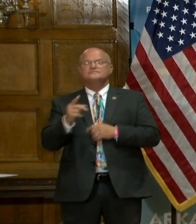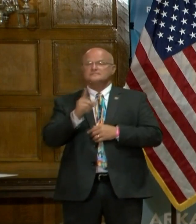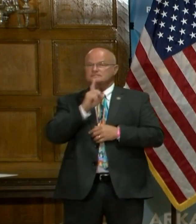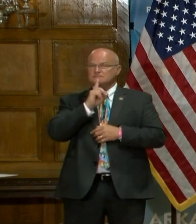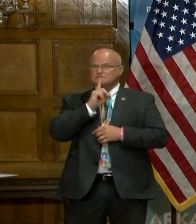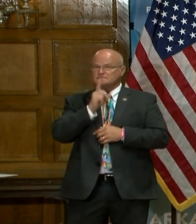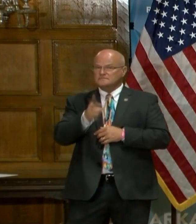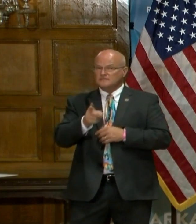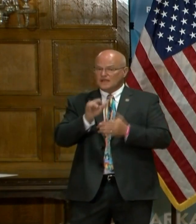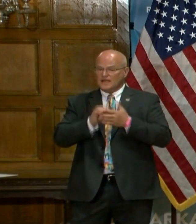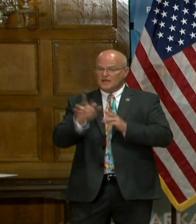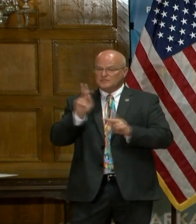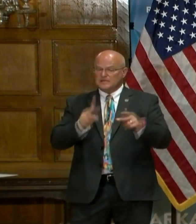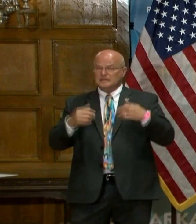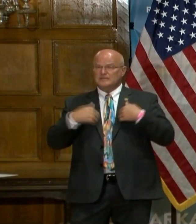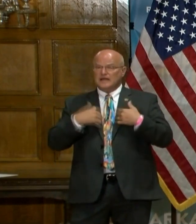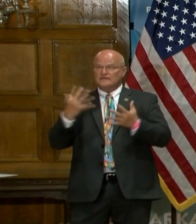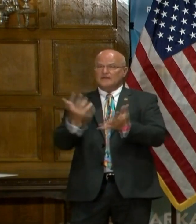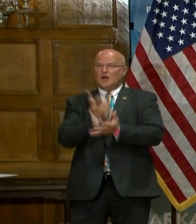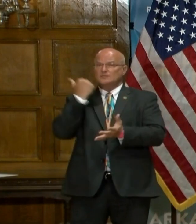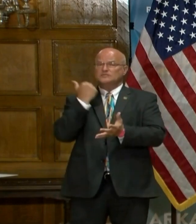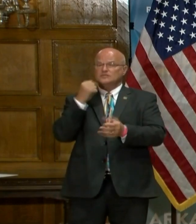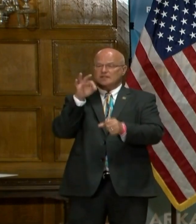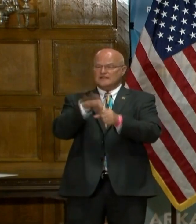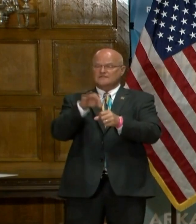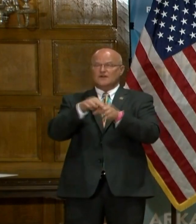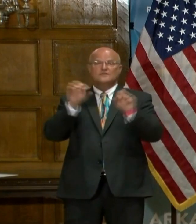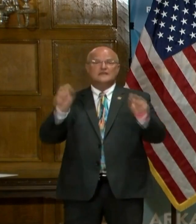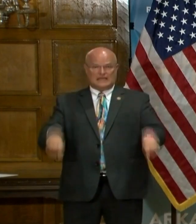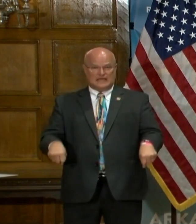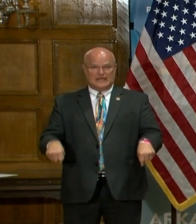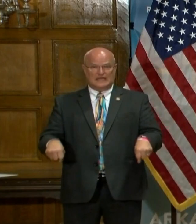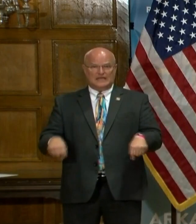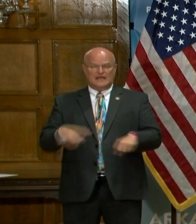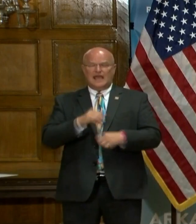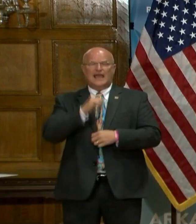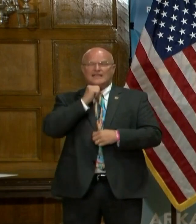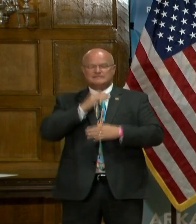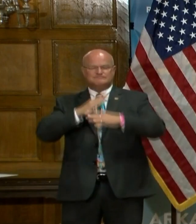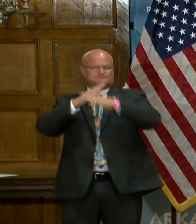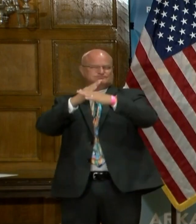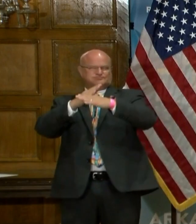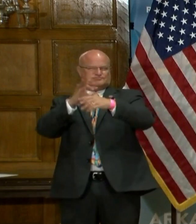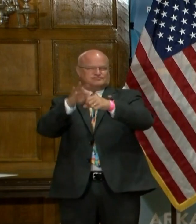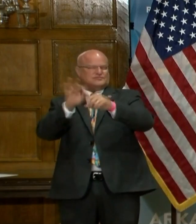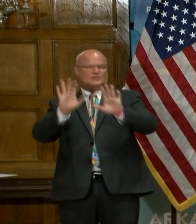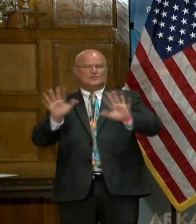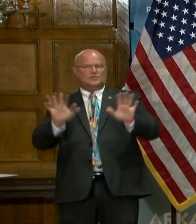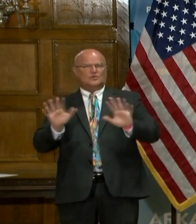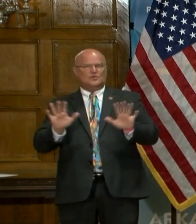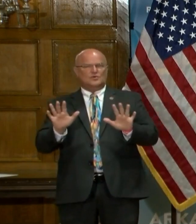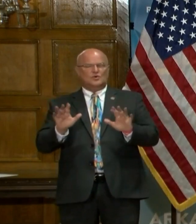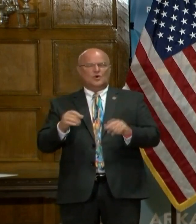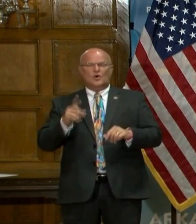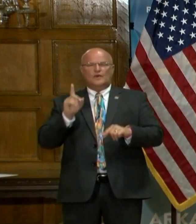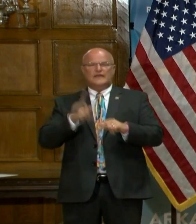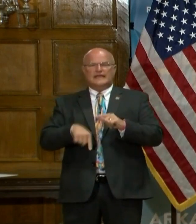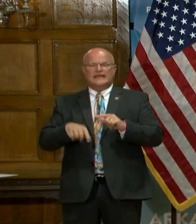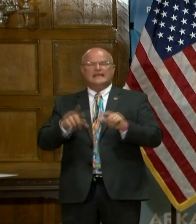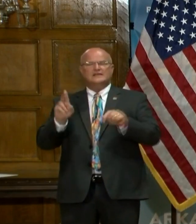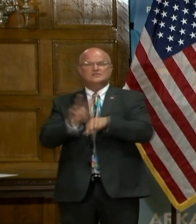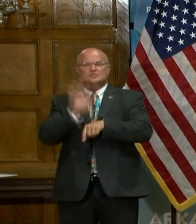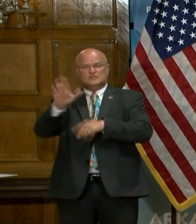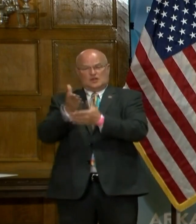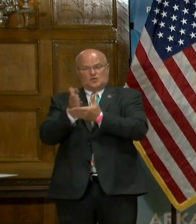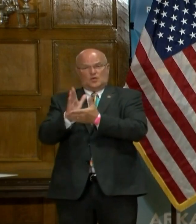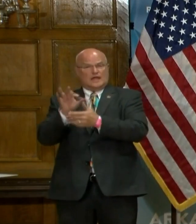sure that people have an opportunity to vote and they're not prohibited from voting, or they aren't able to